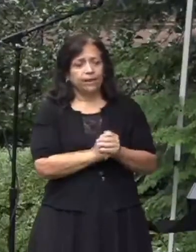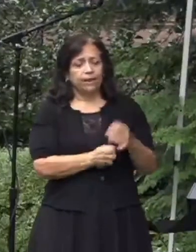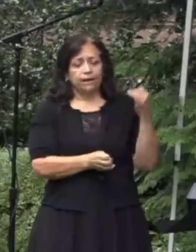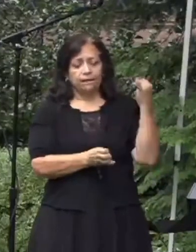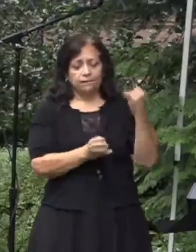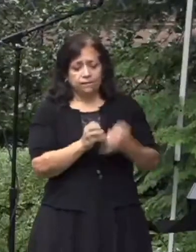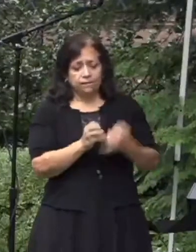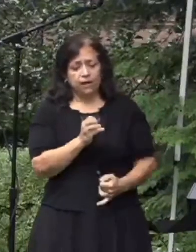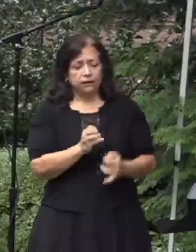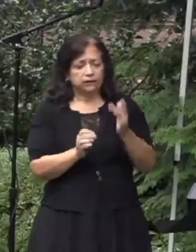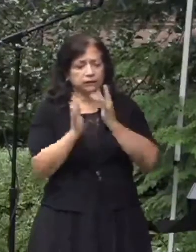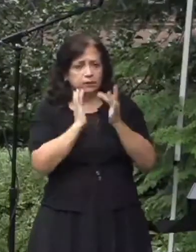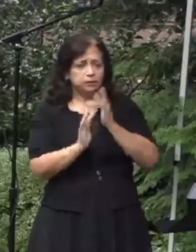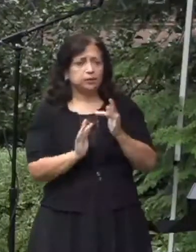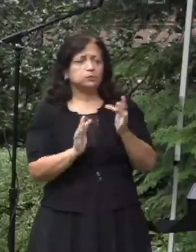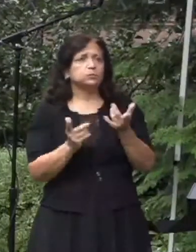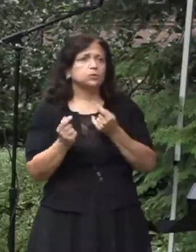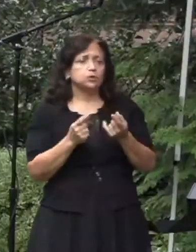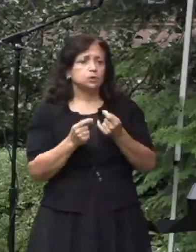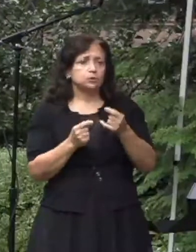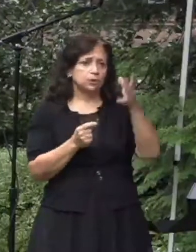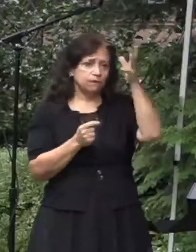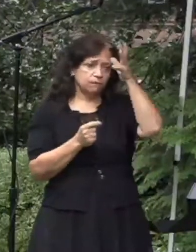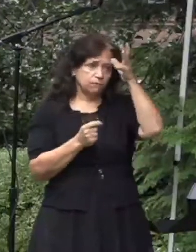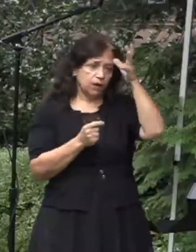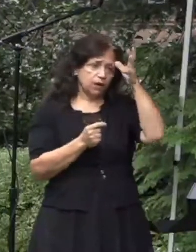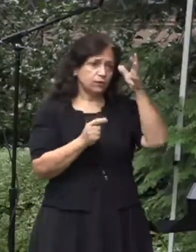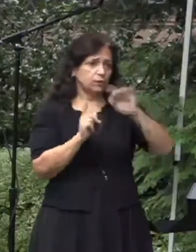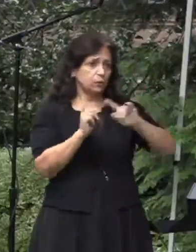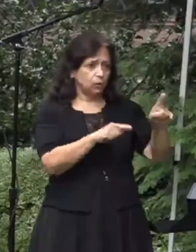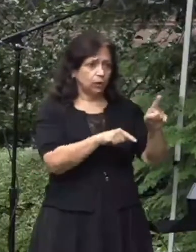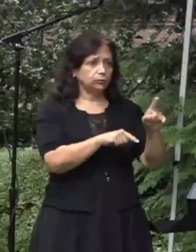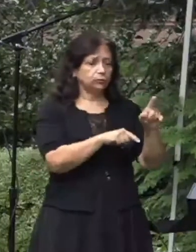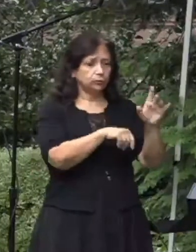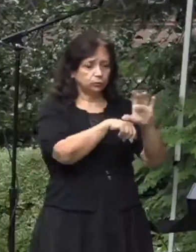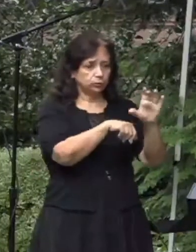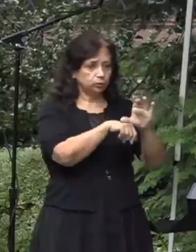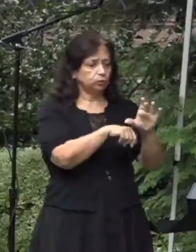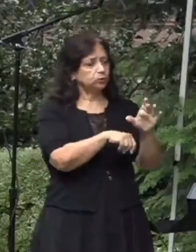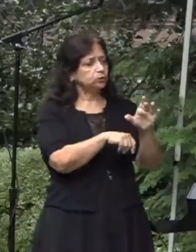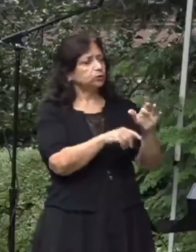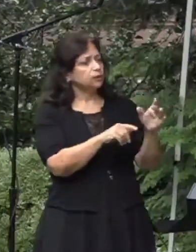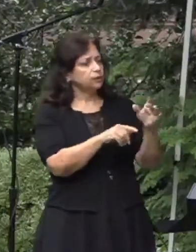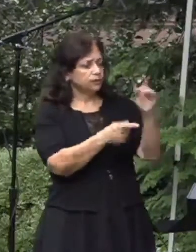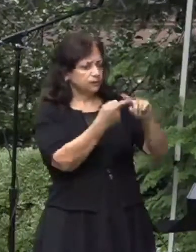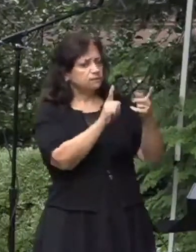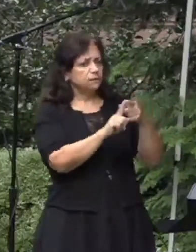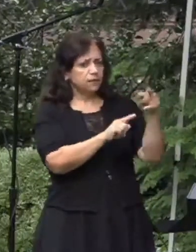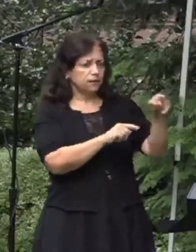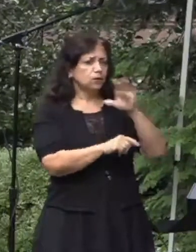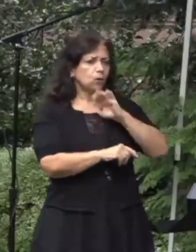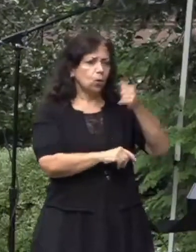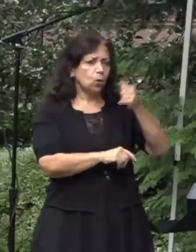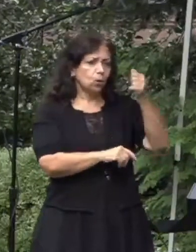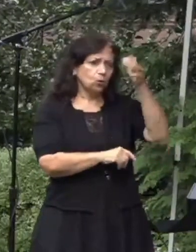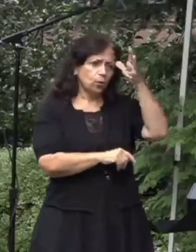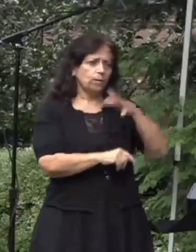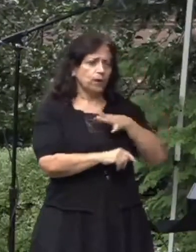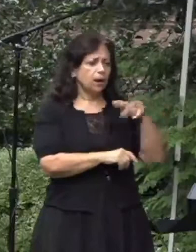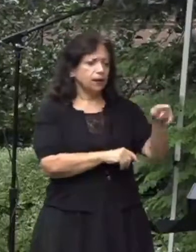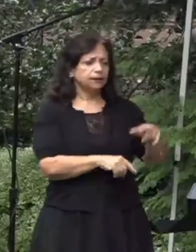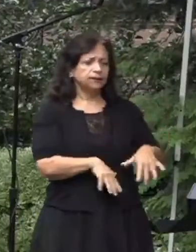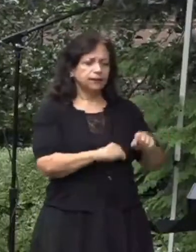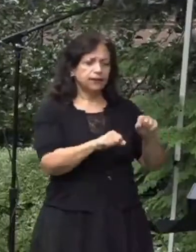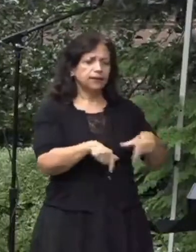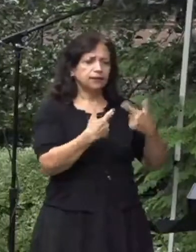final desperation, my father approached one of his church members, an older man who had spent his life caring for